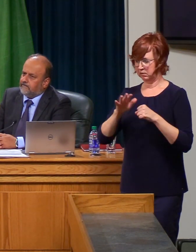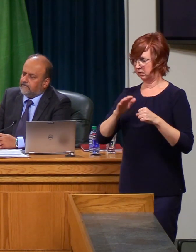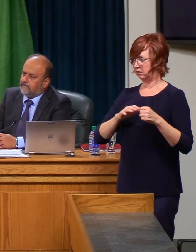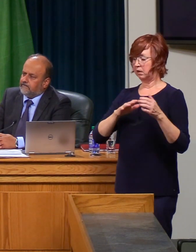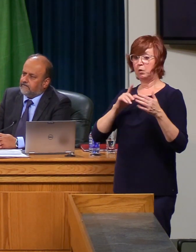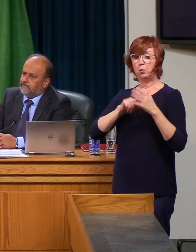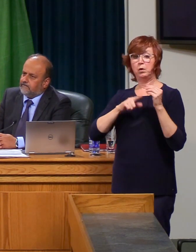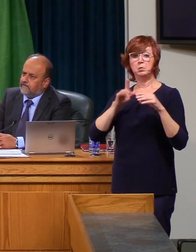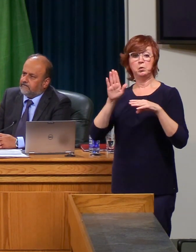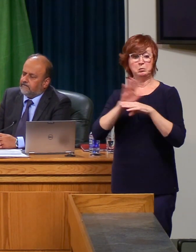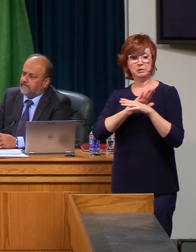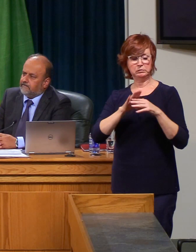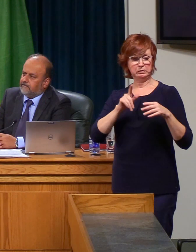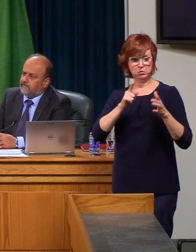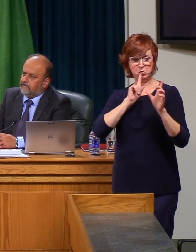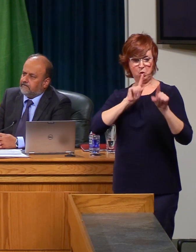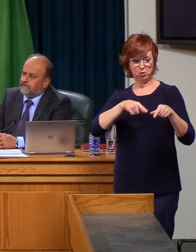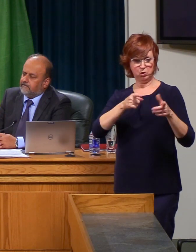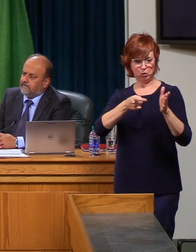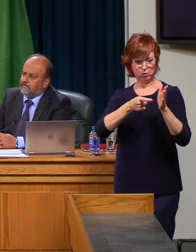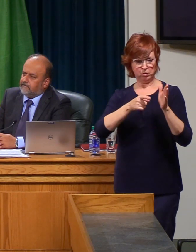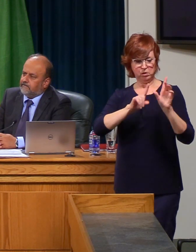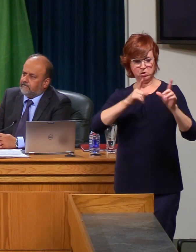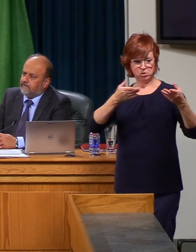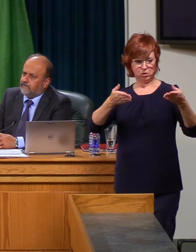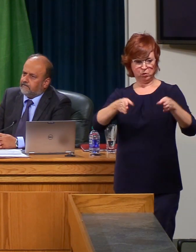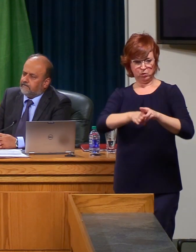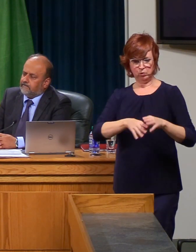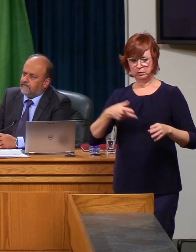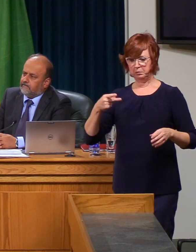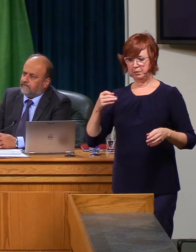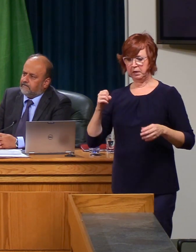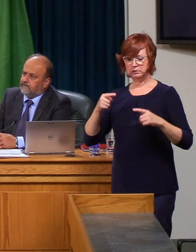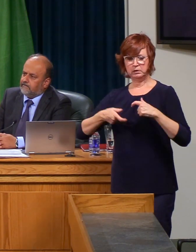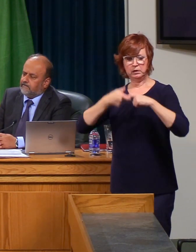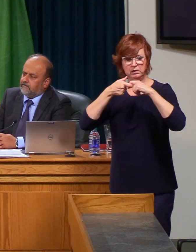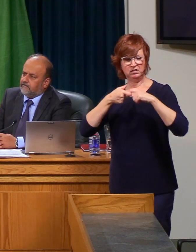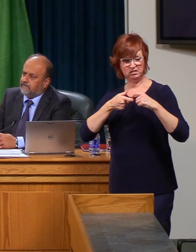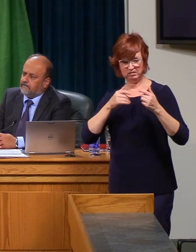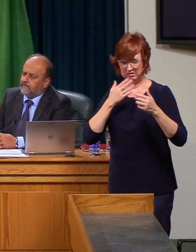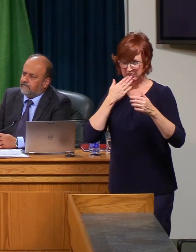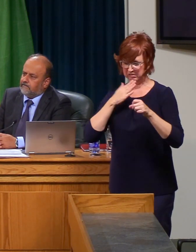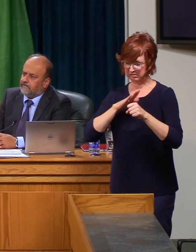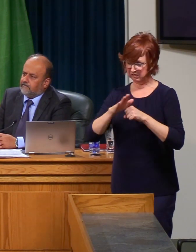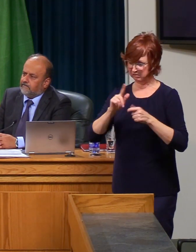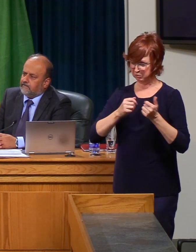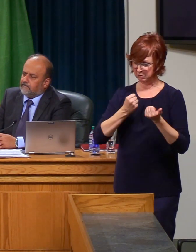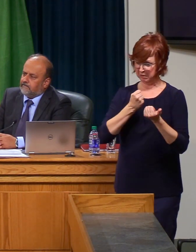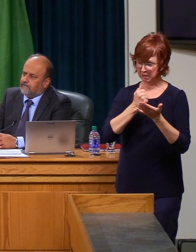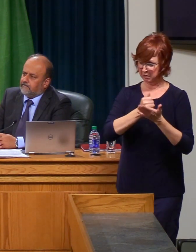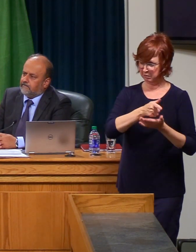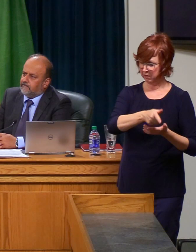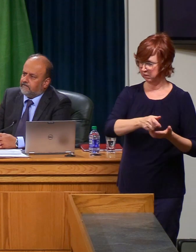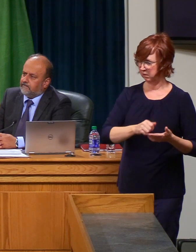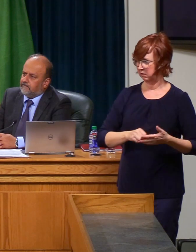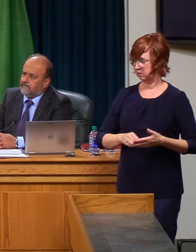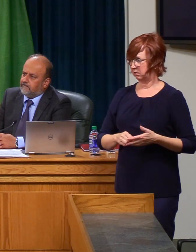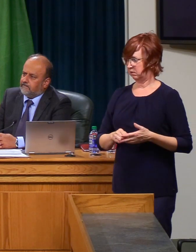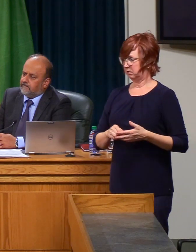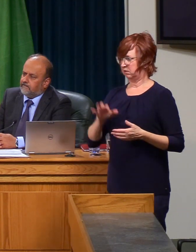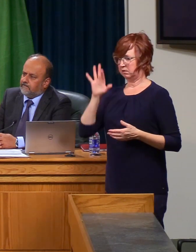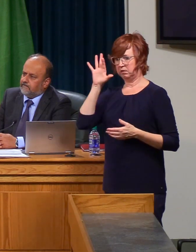who have been ordered to close? And local businesses like bars and things and hair salons who've been ordered to close, I